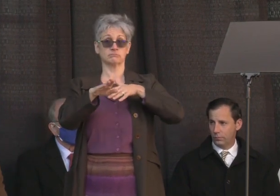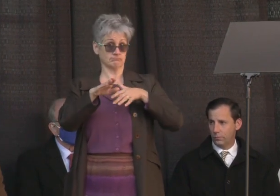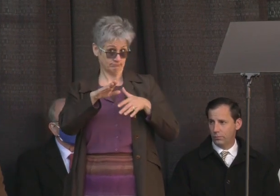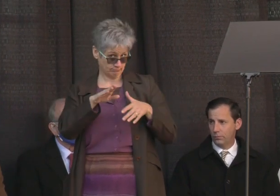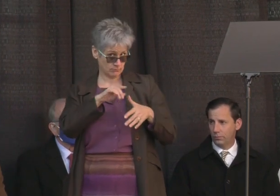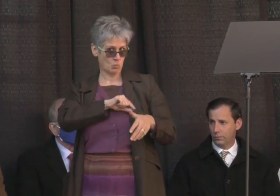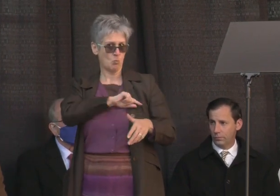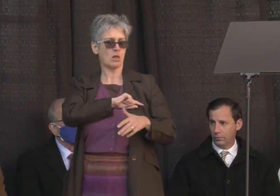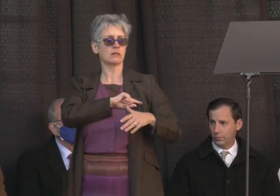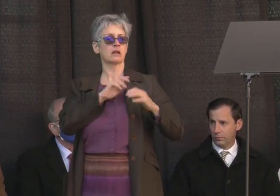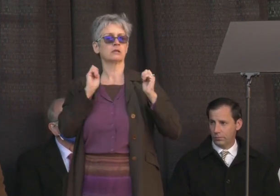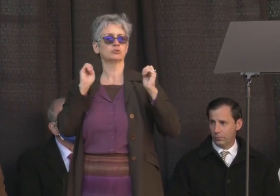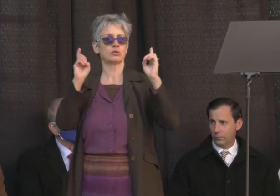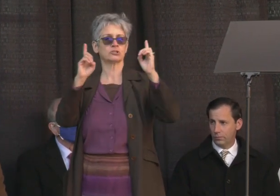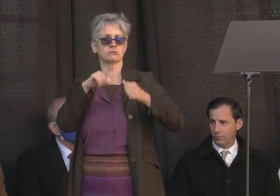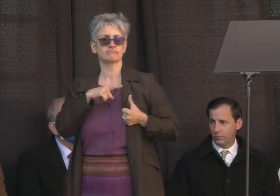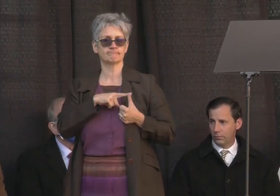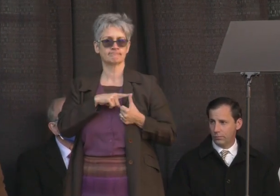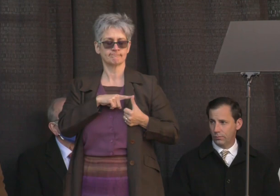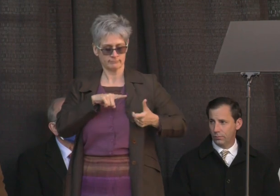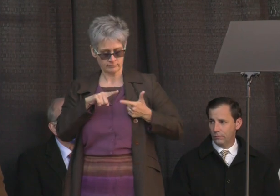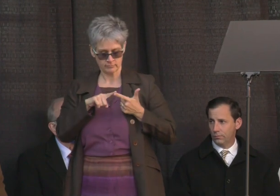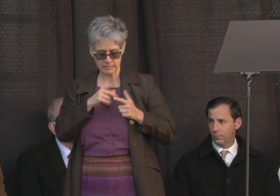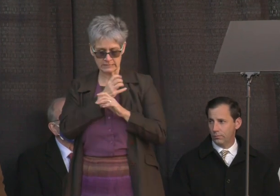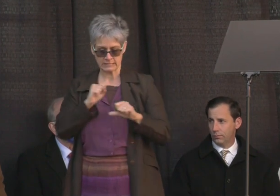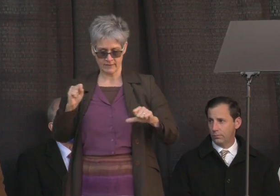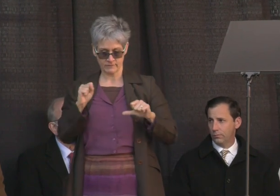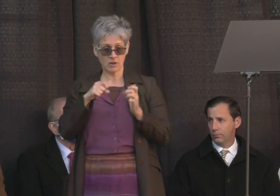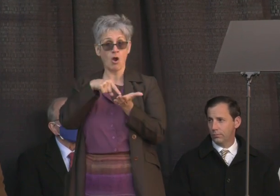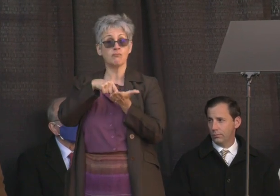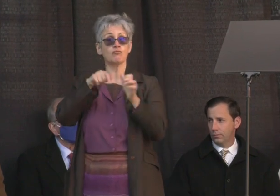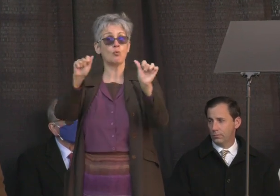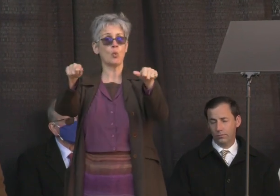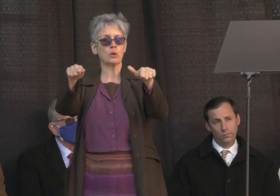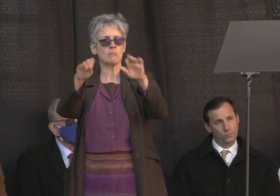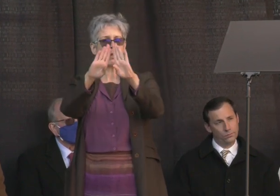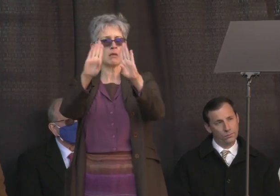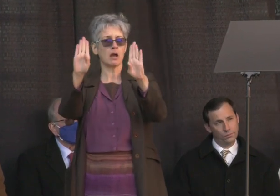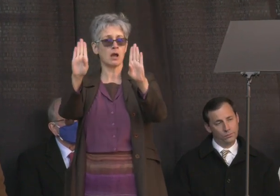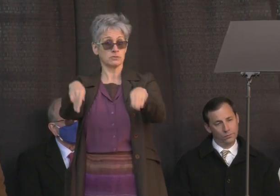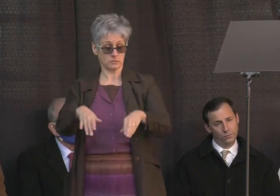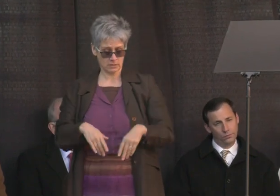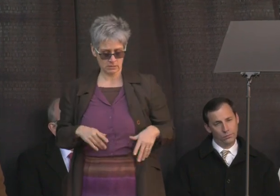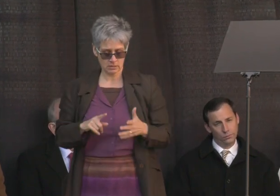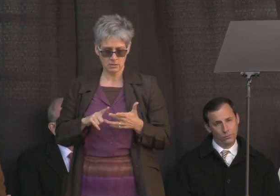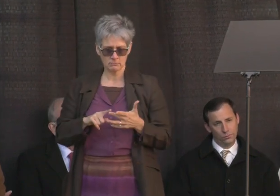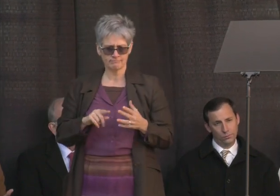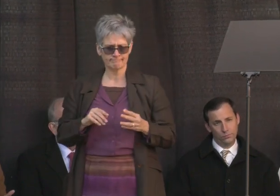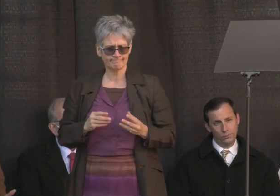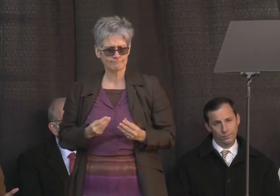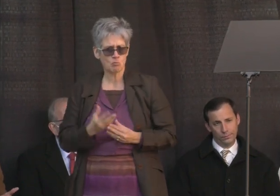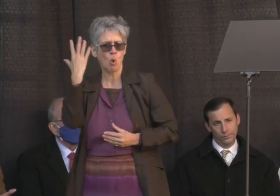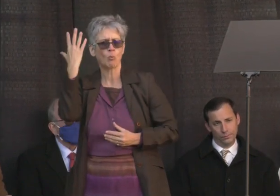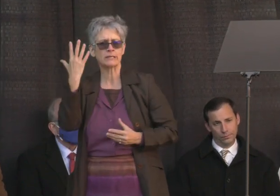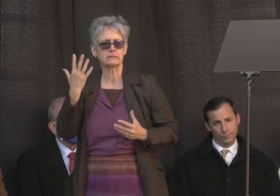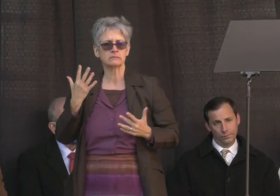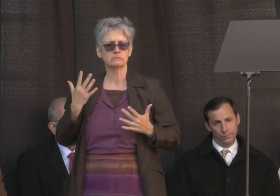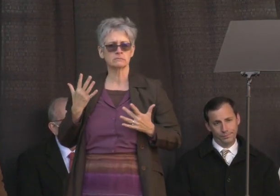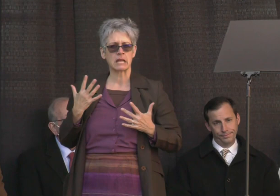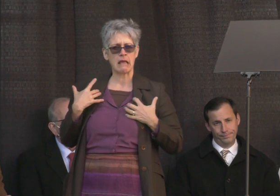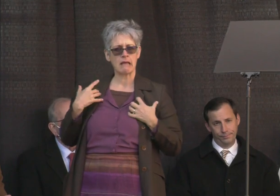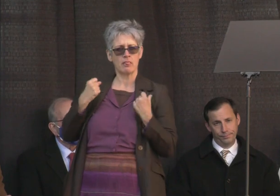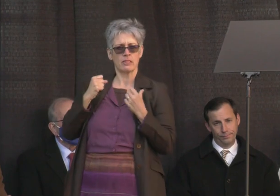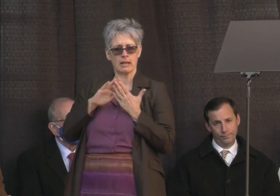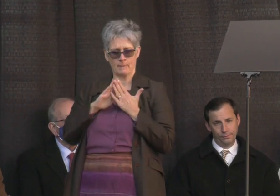education, that you have safe housing, affordable housing, that you have vibrant communities, and that you enjoy